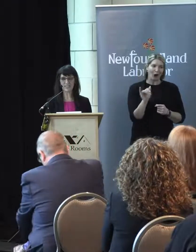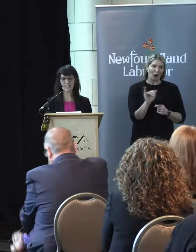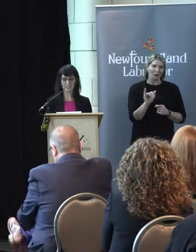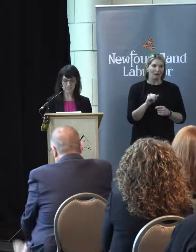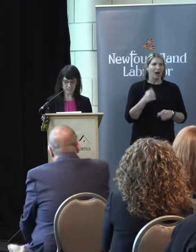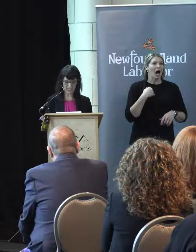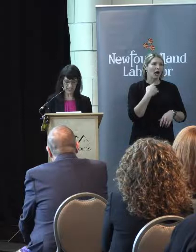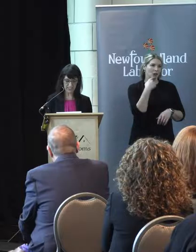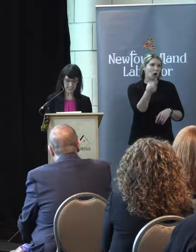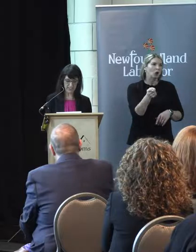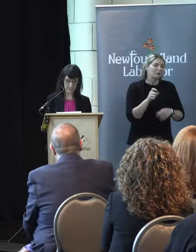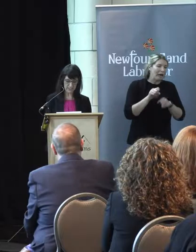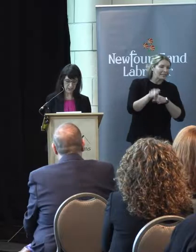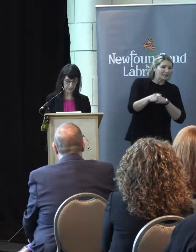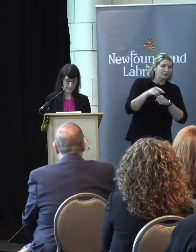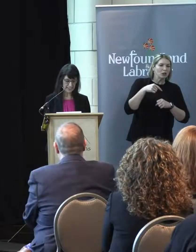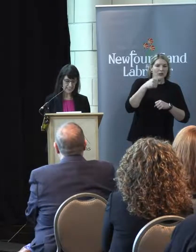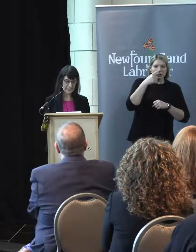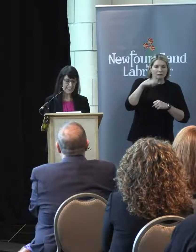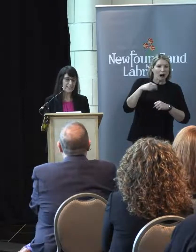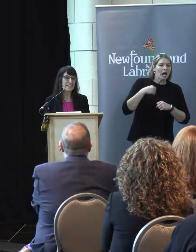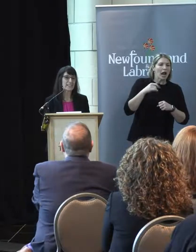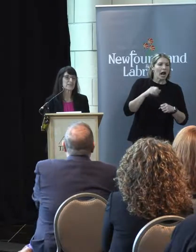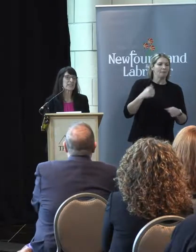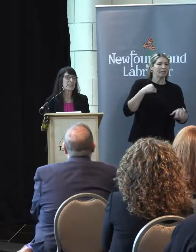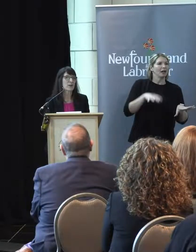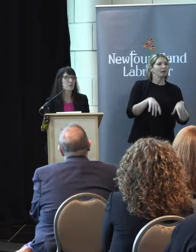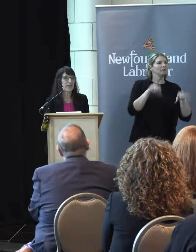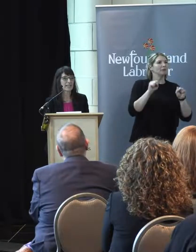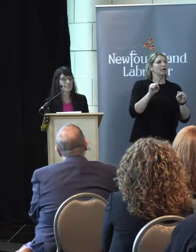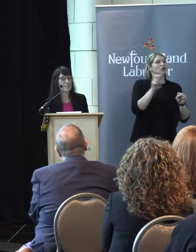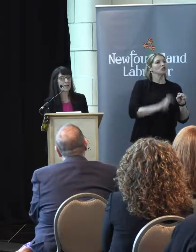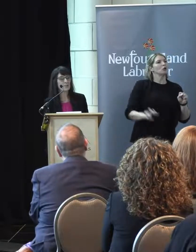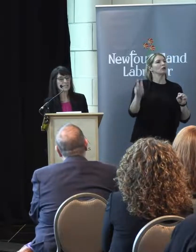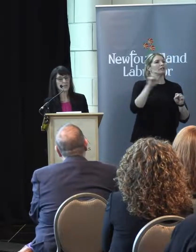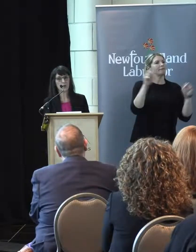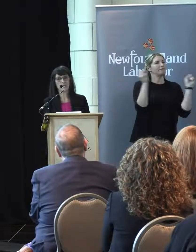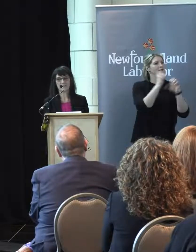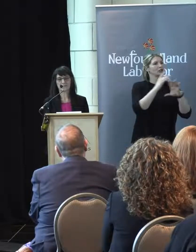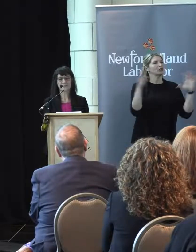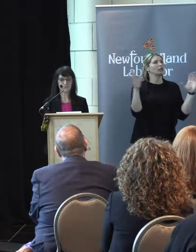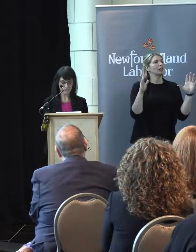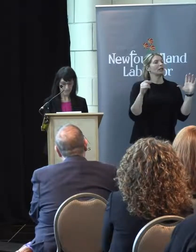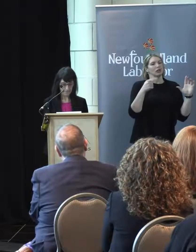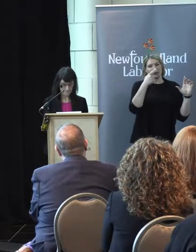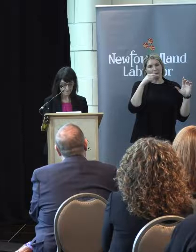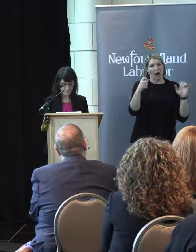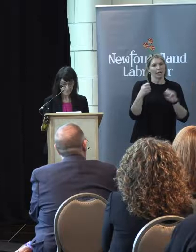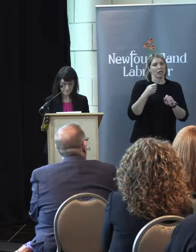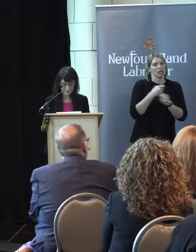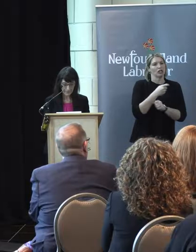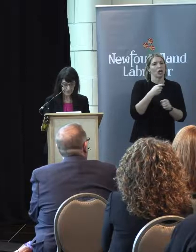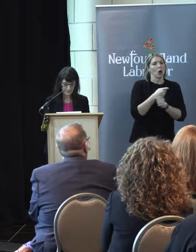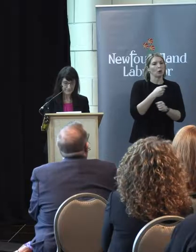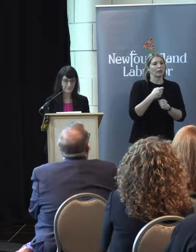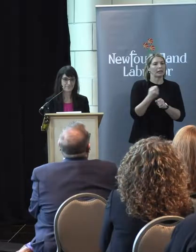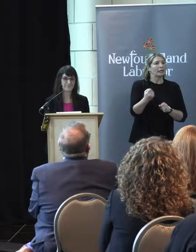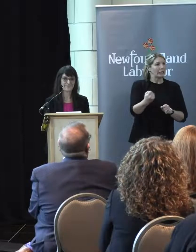Craig, I'm emceeing the Vision, can you send me a joke? He wrote back and said, I'm busy working.